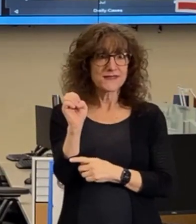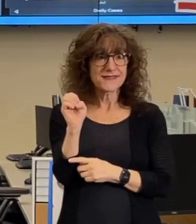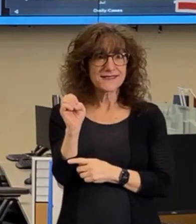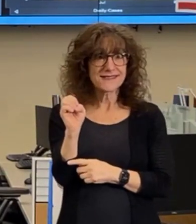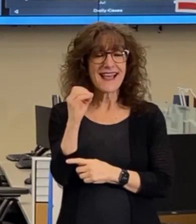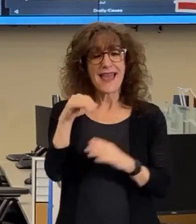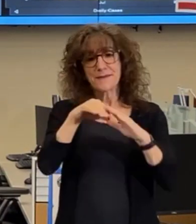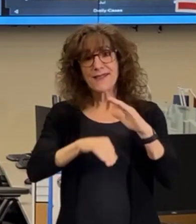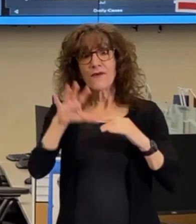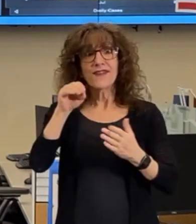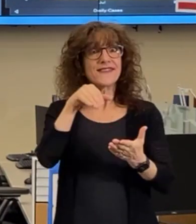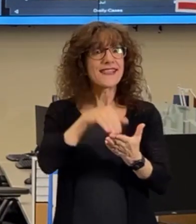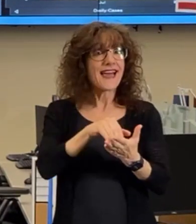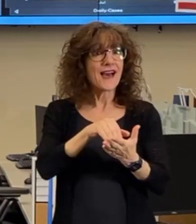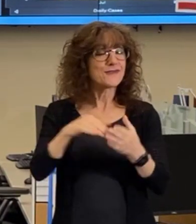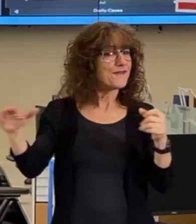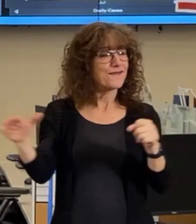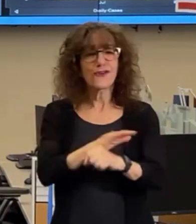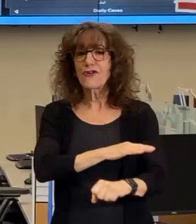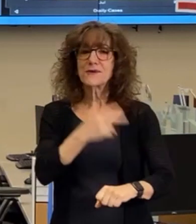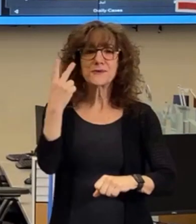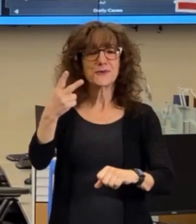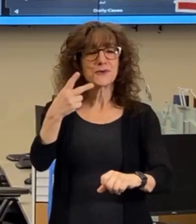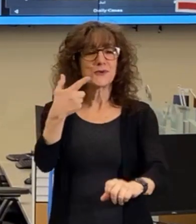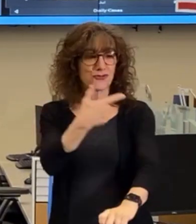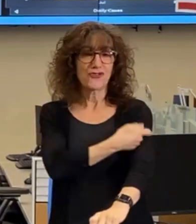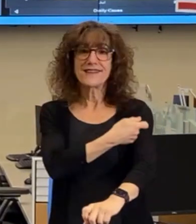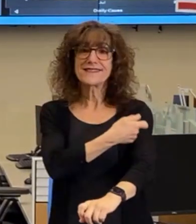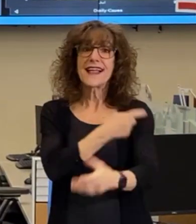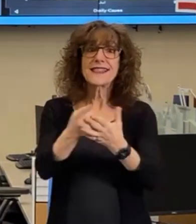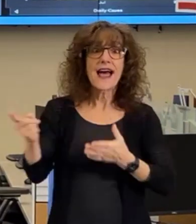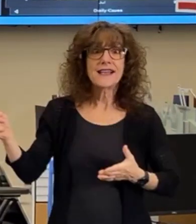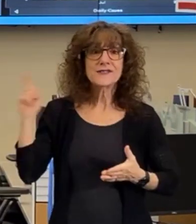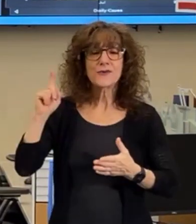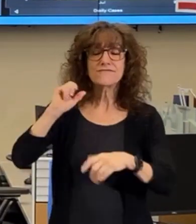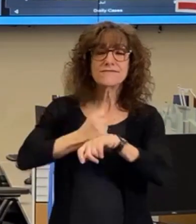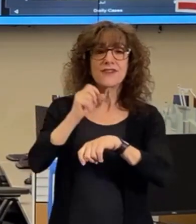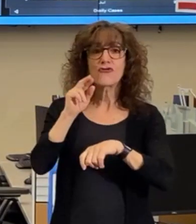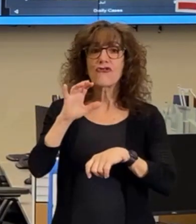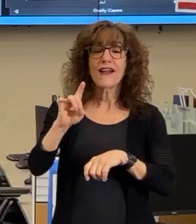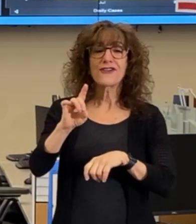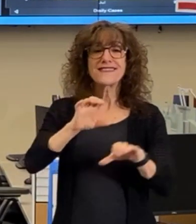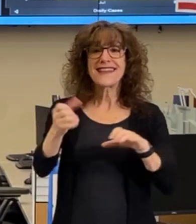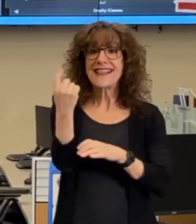and just under 50,000 are fully vaccinated. And last week, we set a record by delivering